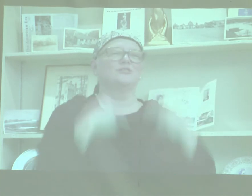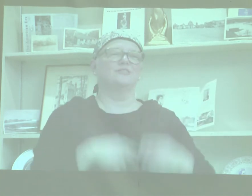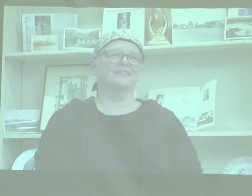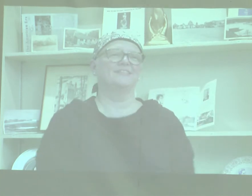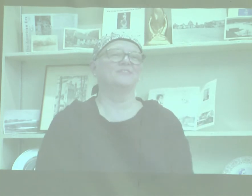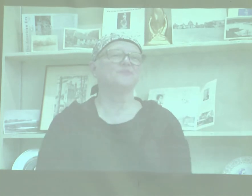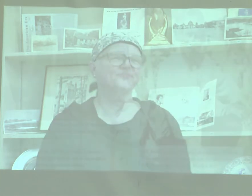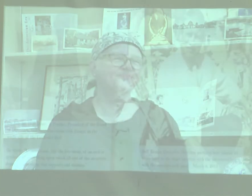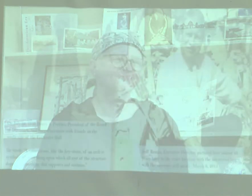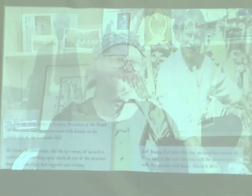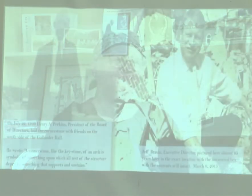you for watching.